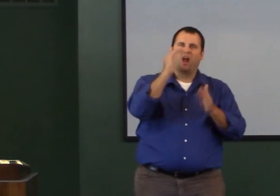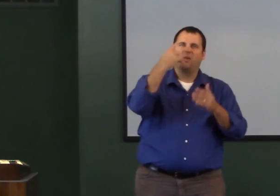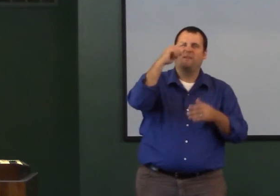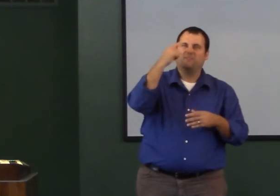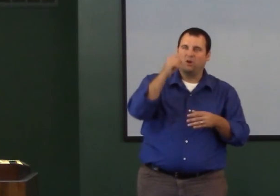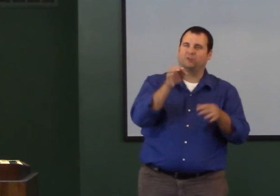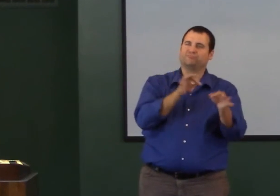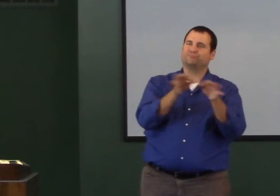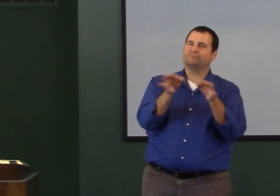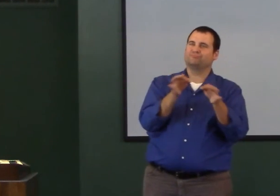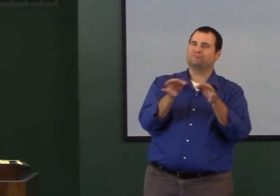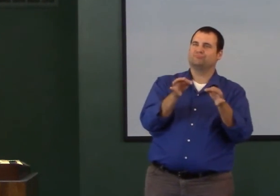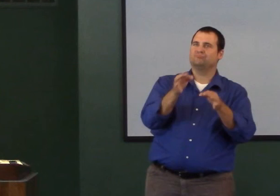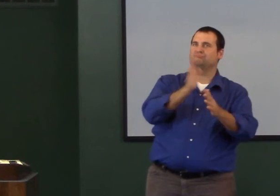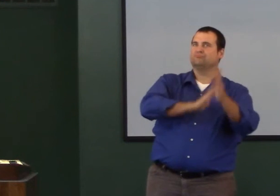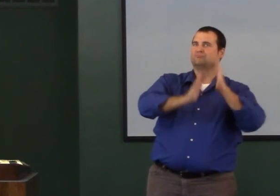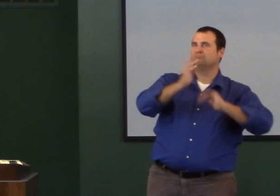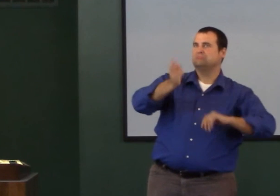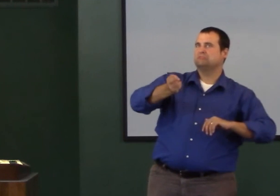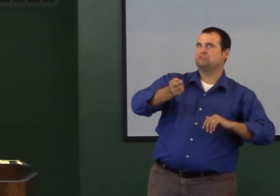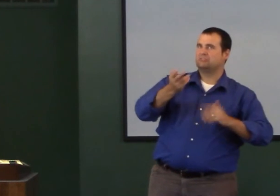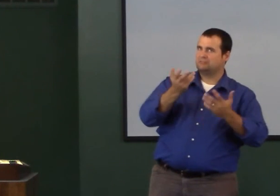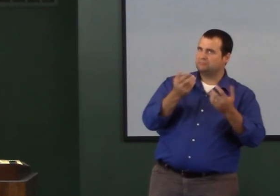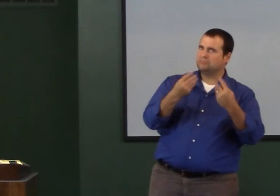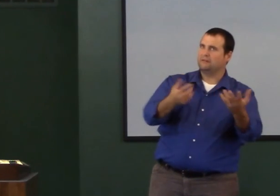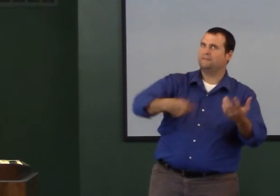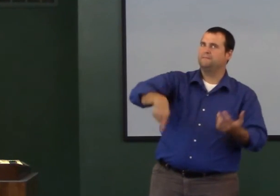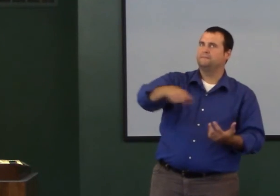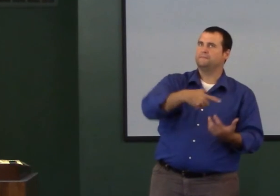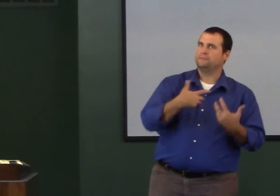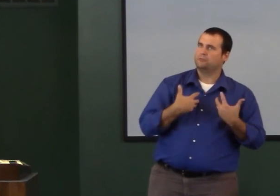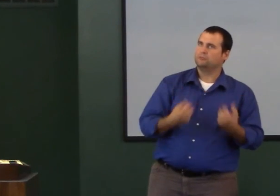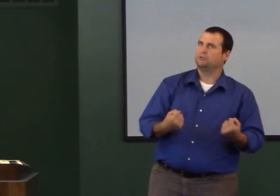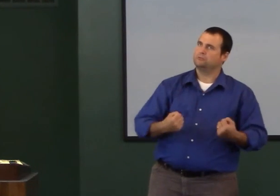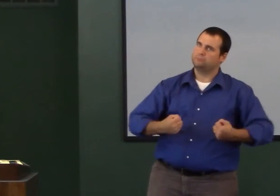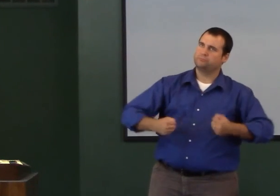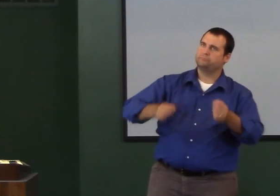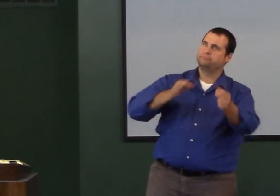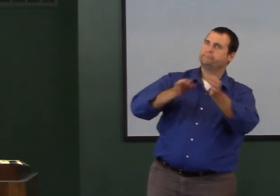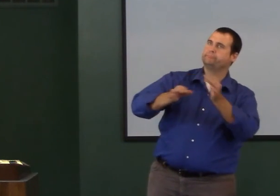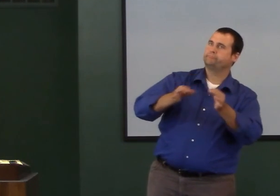Halloween is for, you know, the explanation that we gave